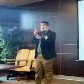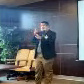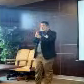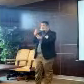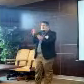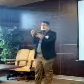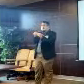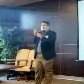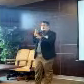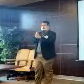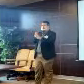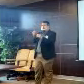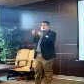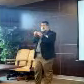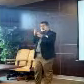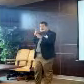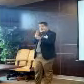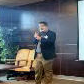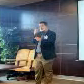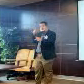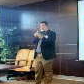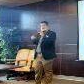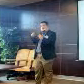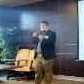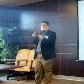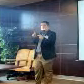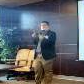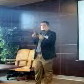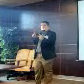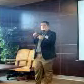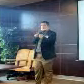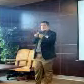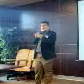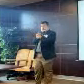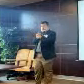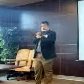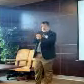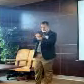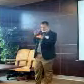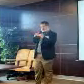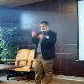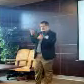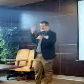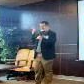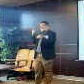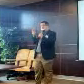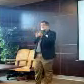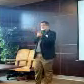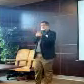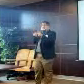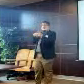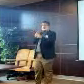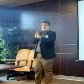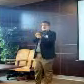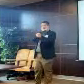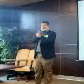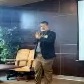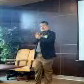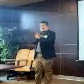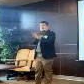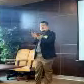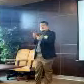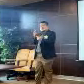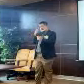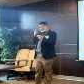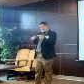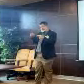more difficult for people to overcome than the earlier strains of the virus. That's really why we're seeing